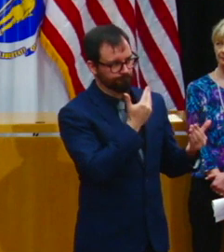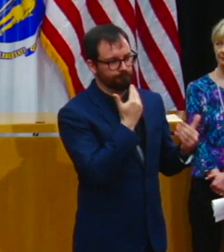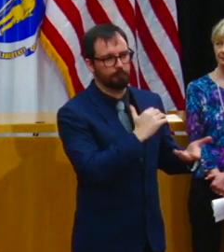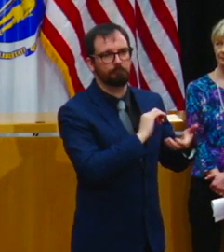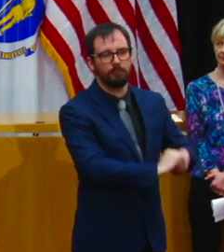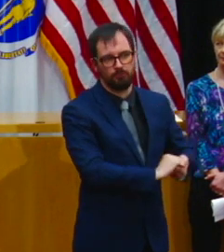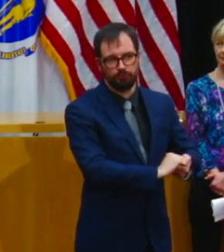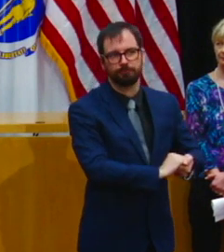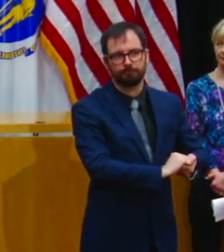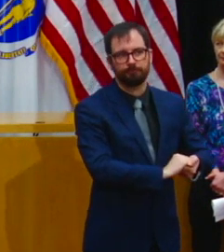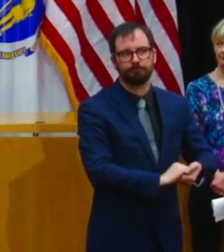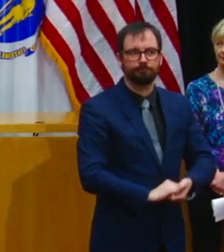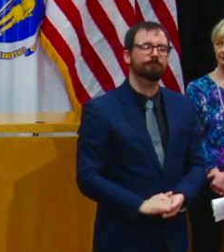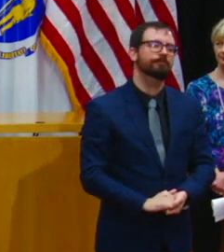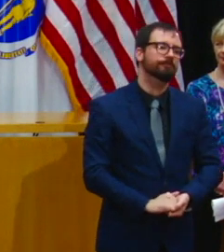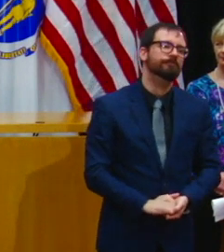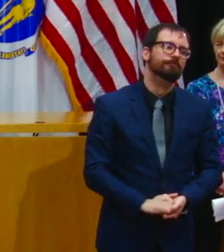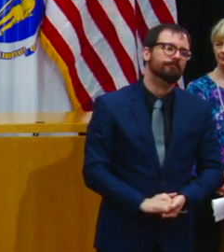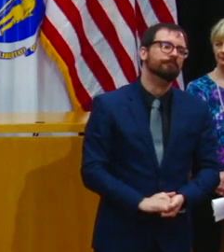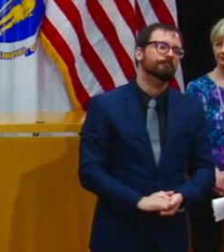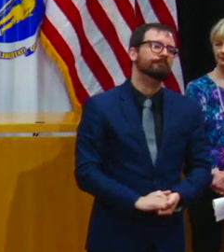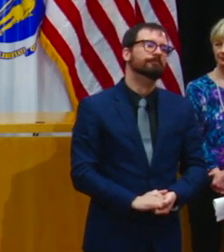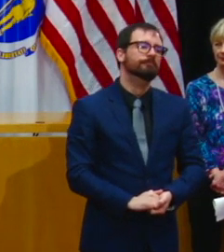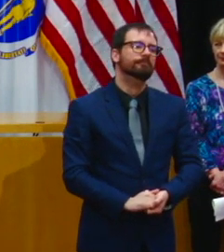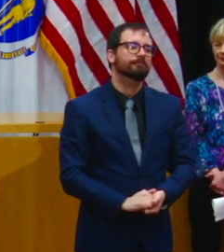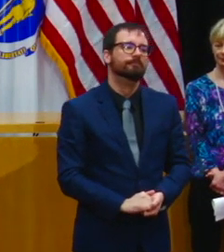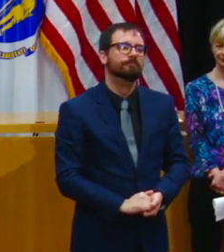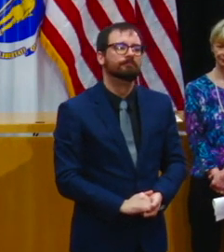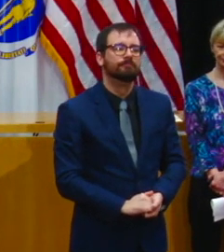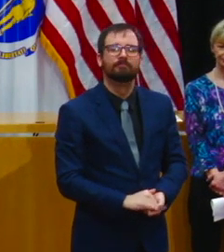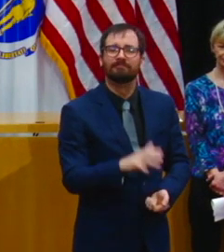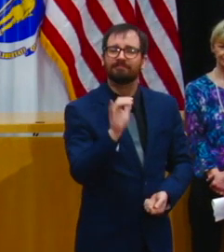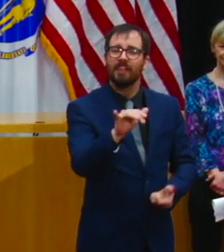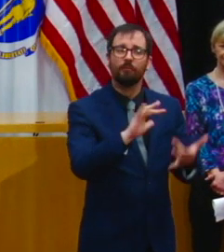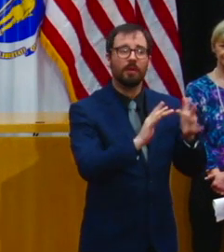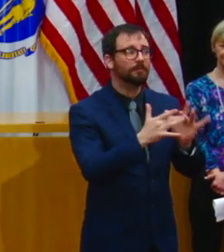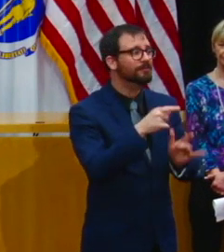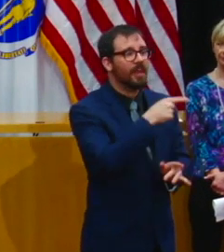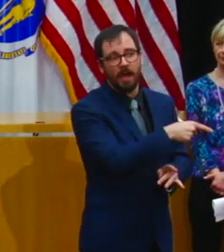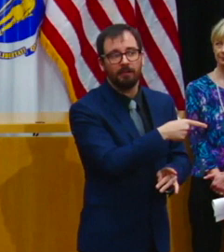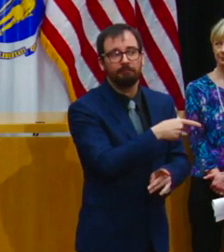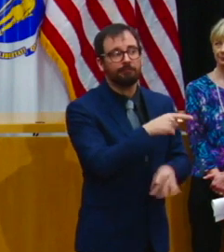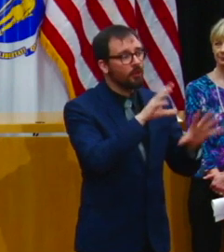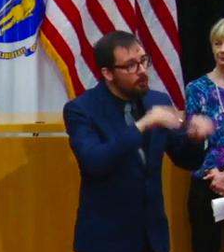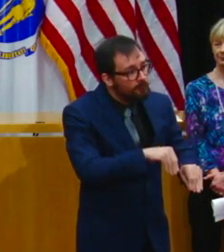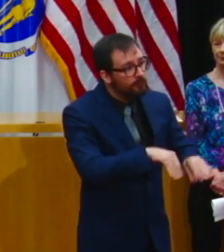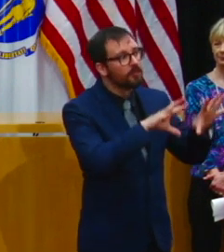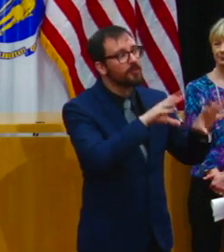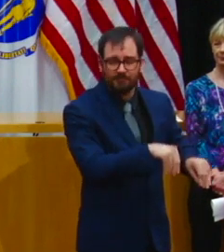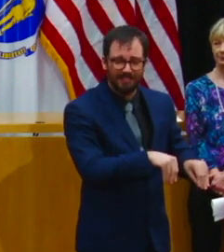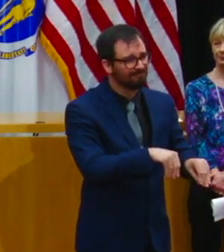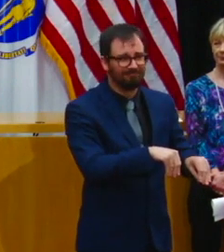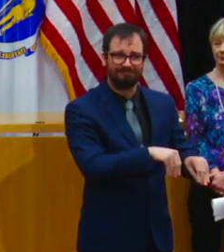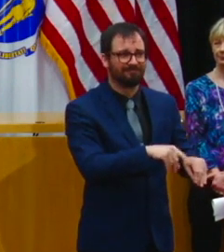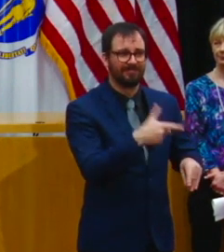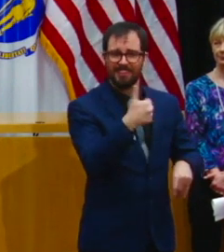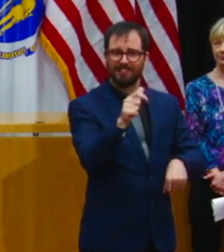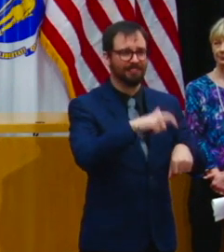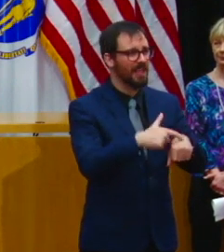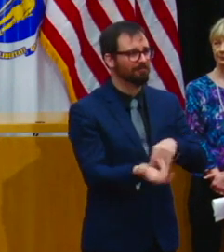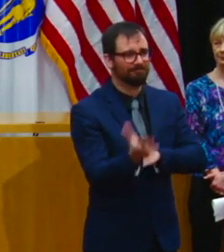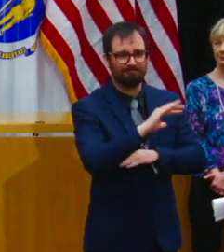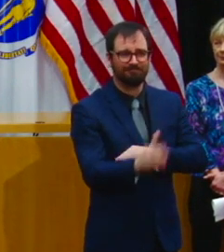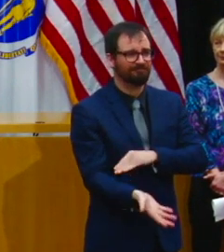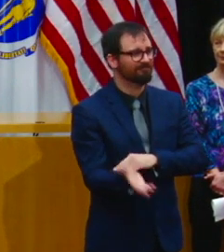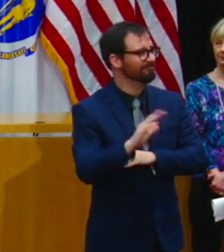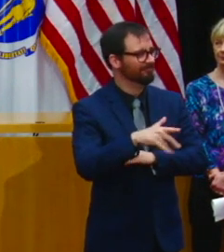health tool offers a 24/7 front door for residents to offer their symptoms and get guidance on next steps. We